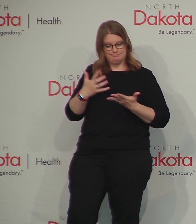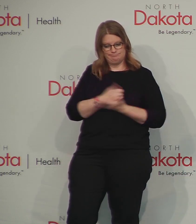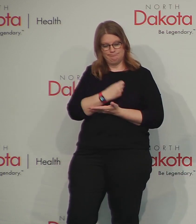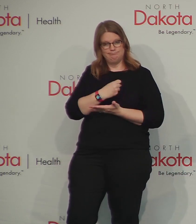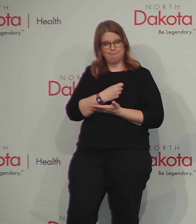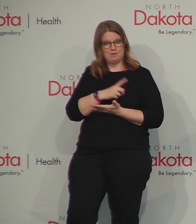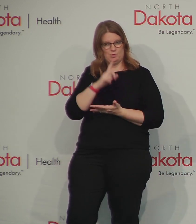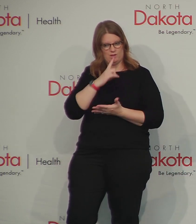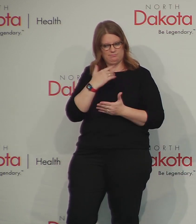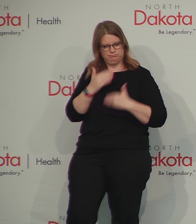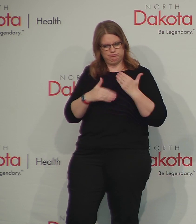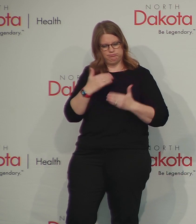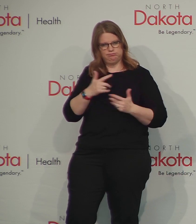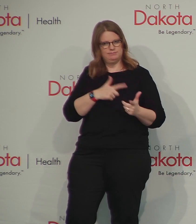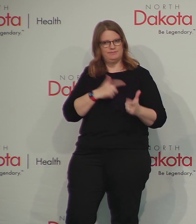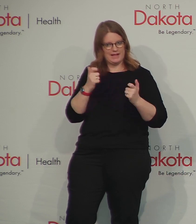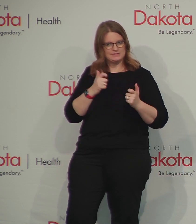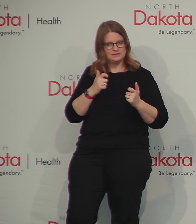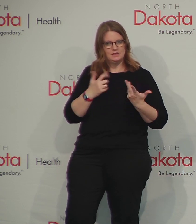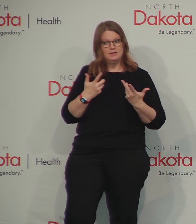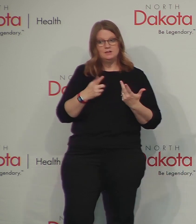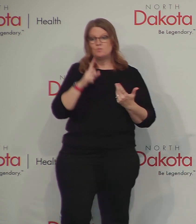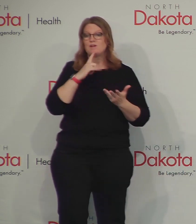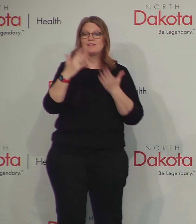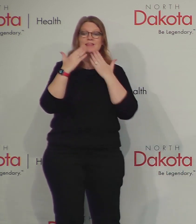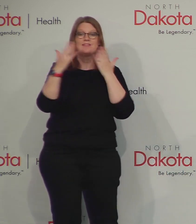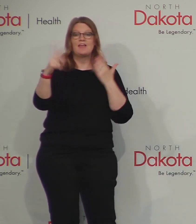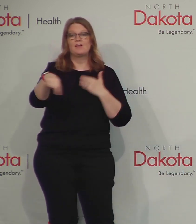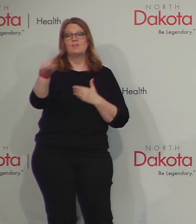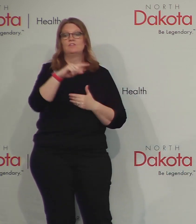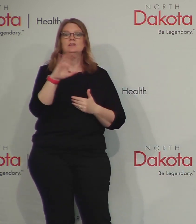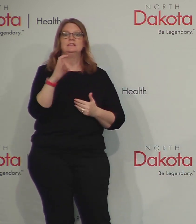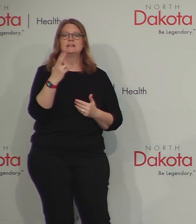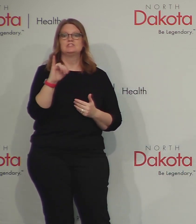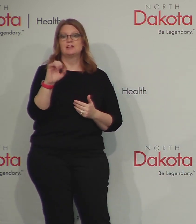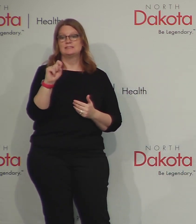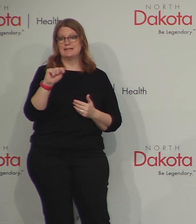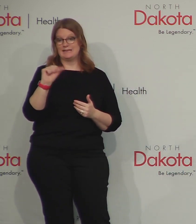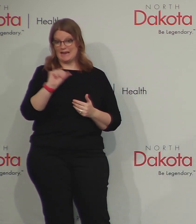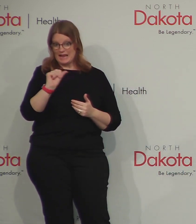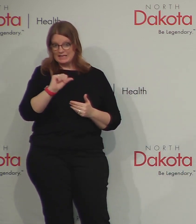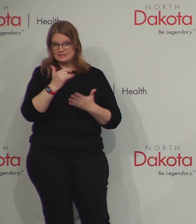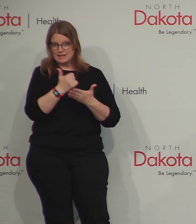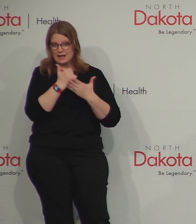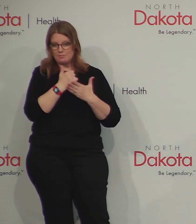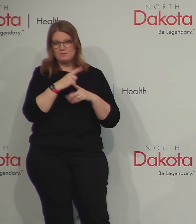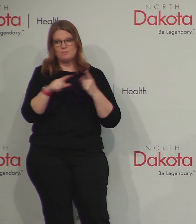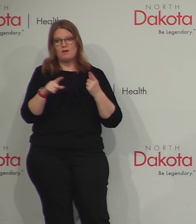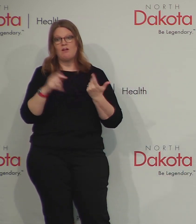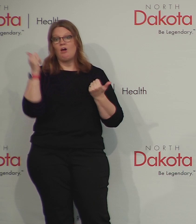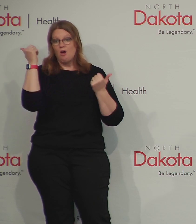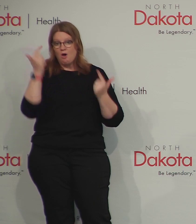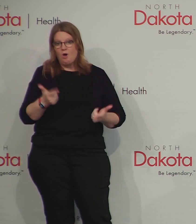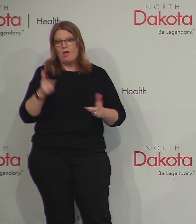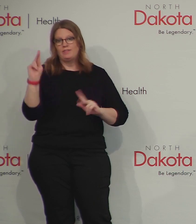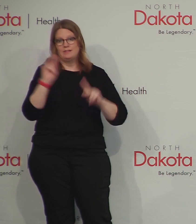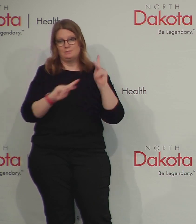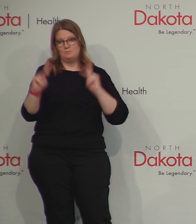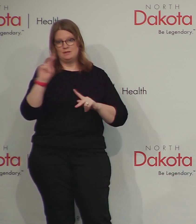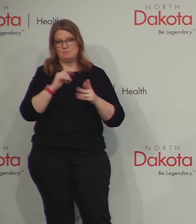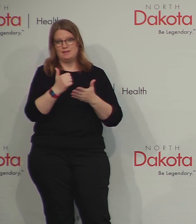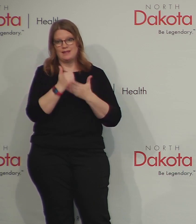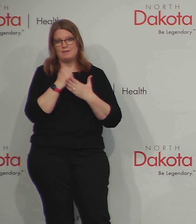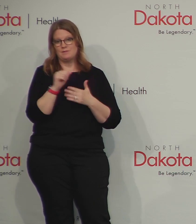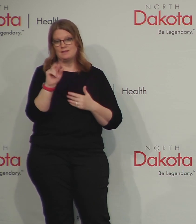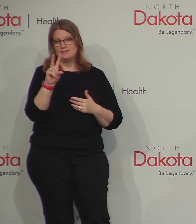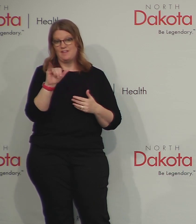So again, I want to thank everybody, including today, CHI St. Alexius, who was here helping today, but everybody who's helping get the